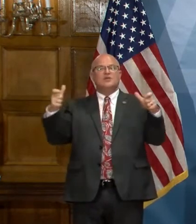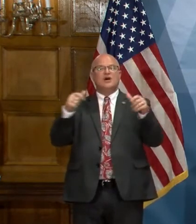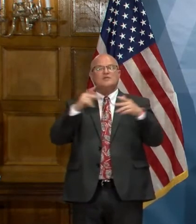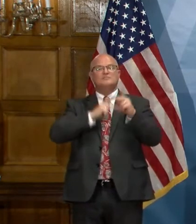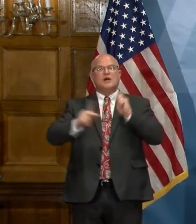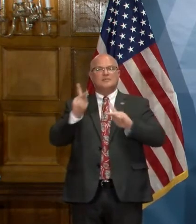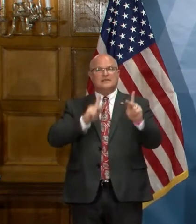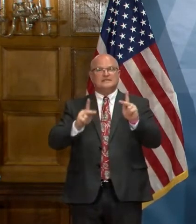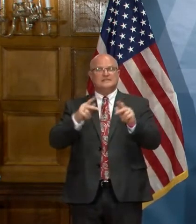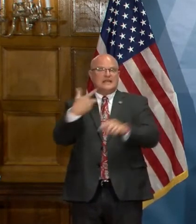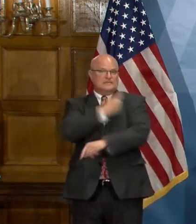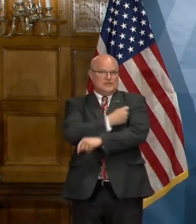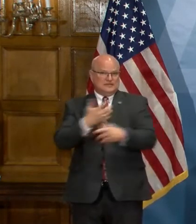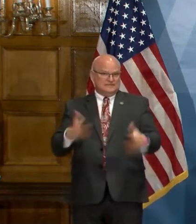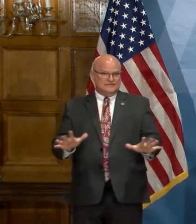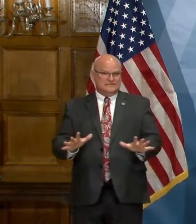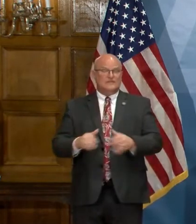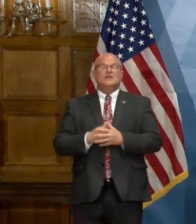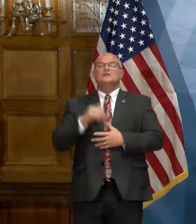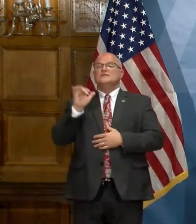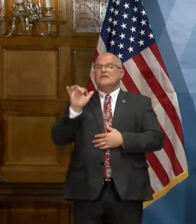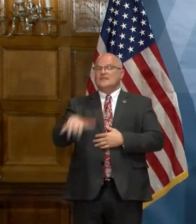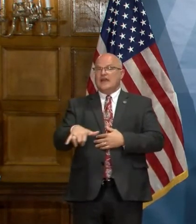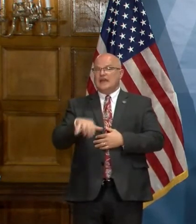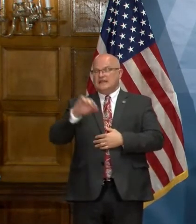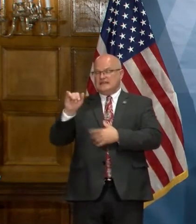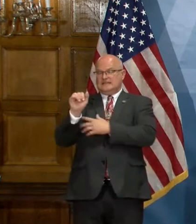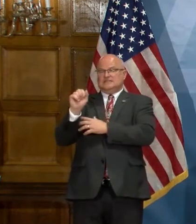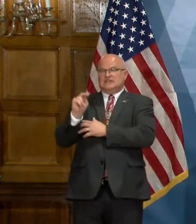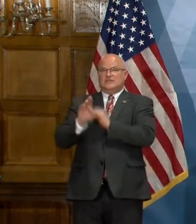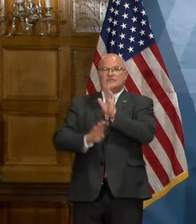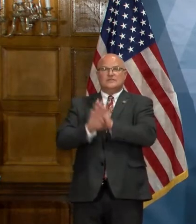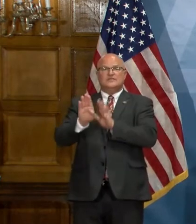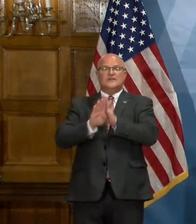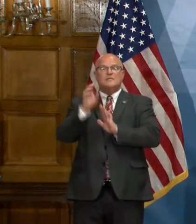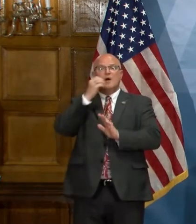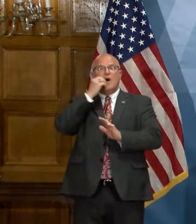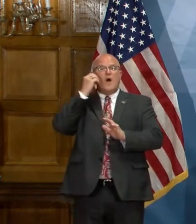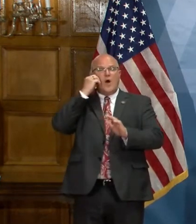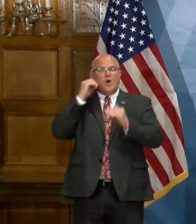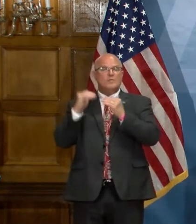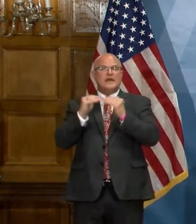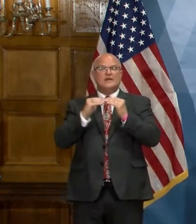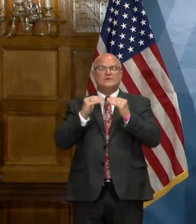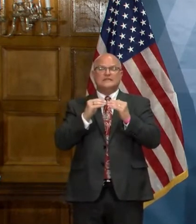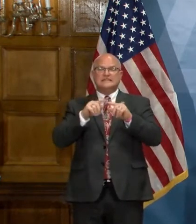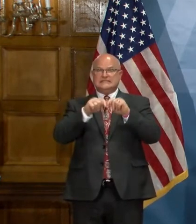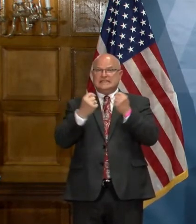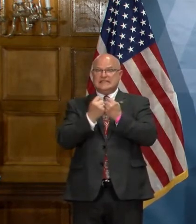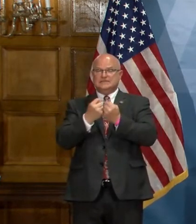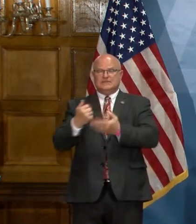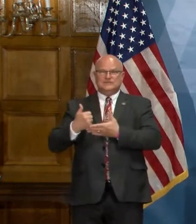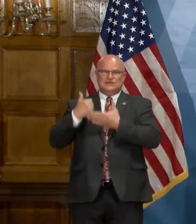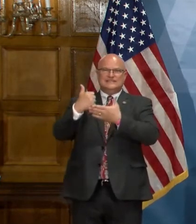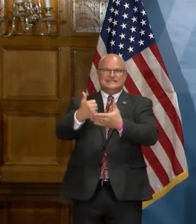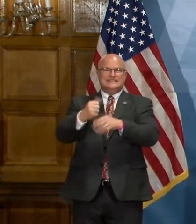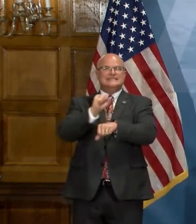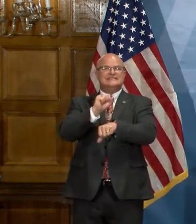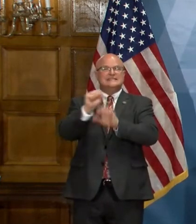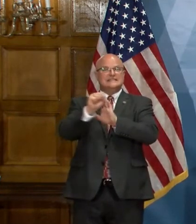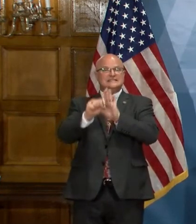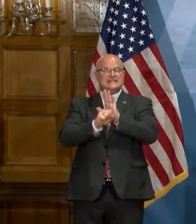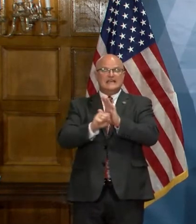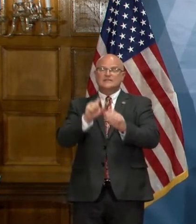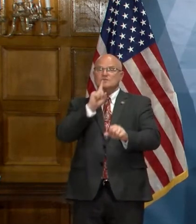population immunity. To that end, in January, we developed health equity strike teams to assist state efforts in